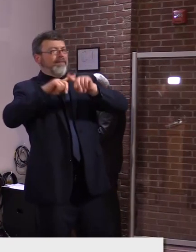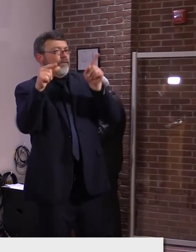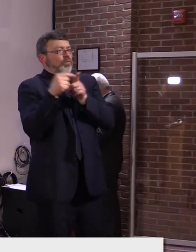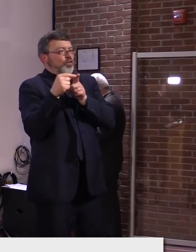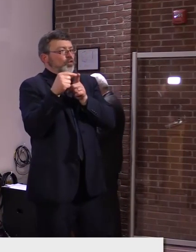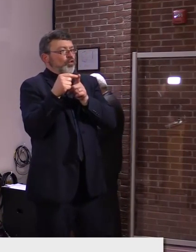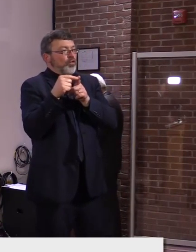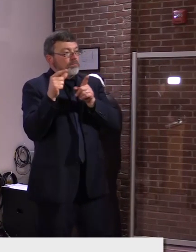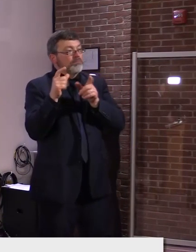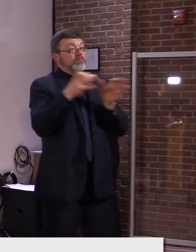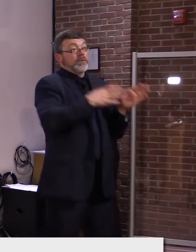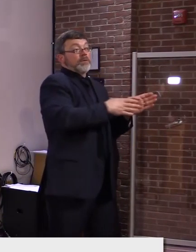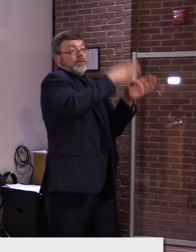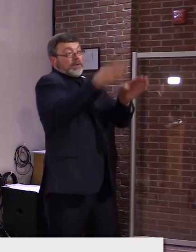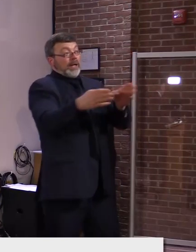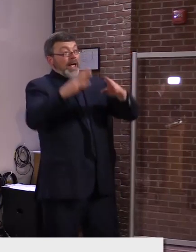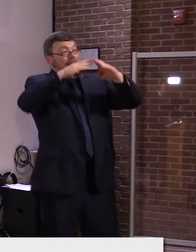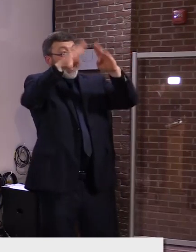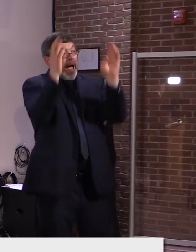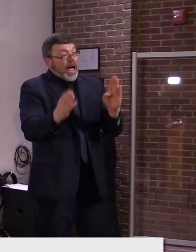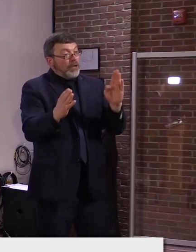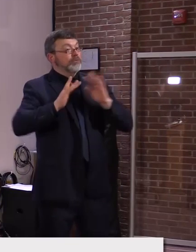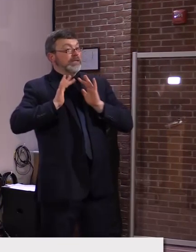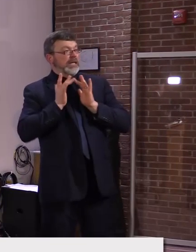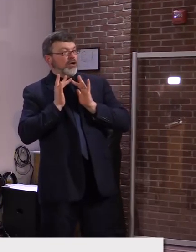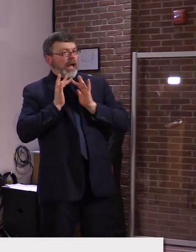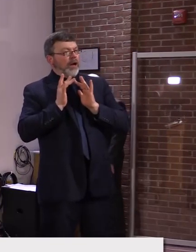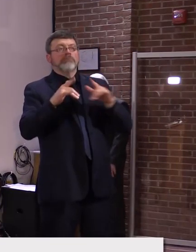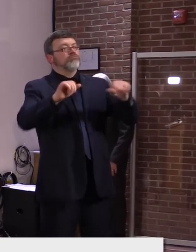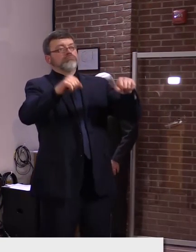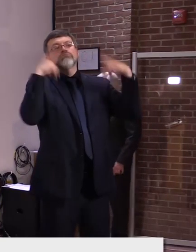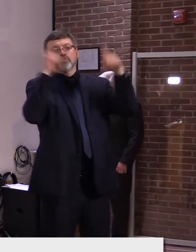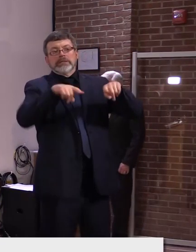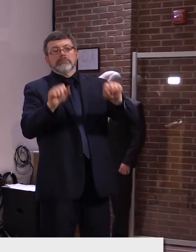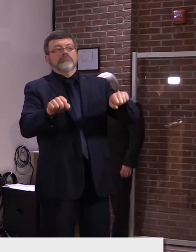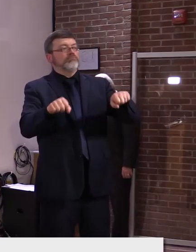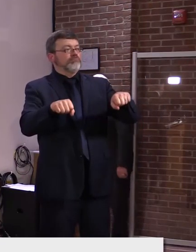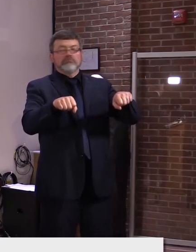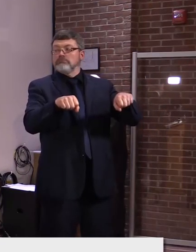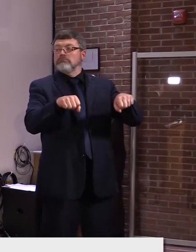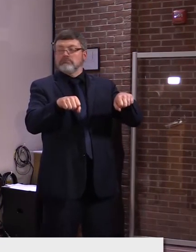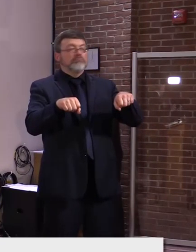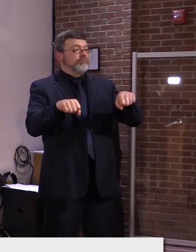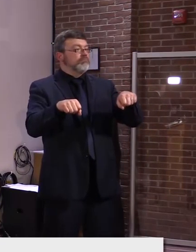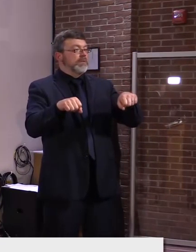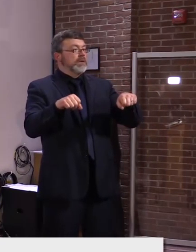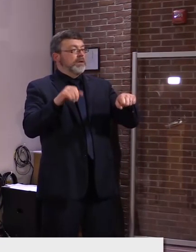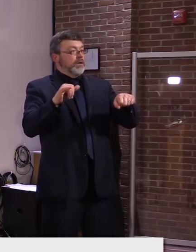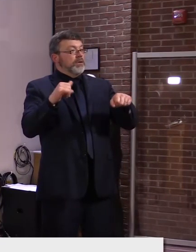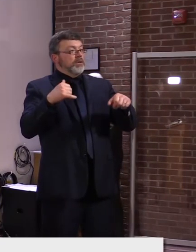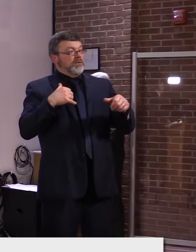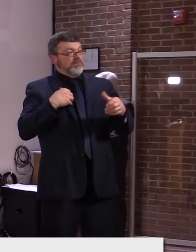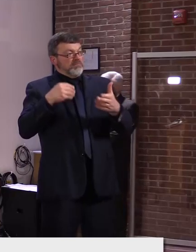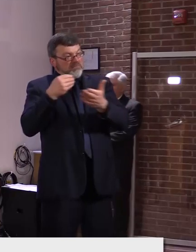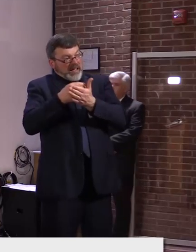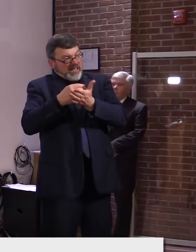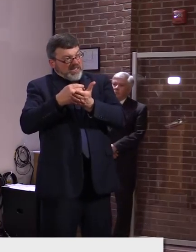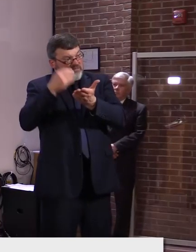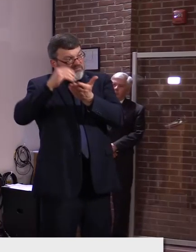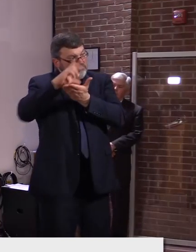we never wanted to spend it all in the first year. We just wanted to have a plan moving forward, kind of a blueprint as to